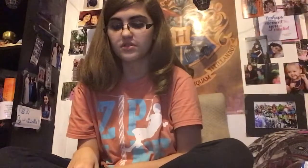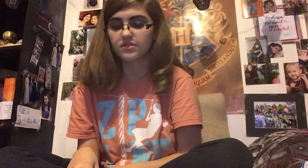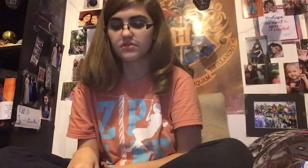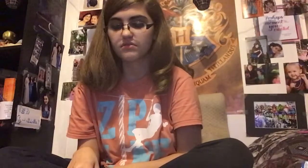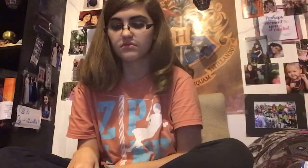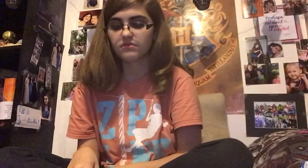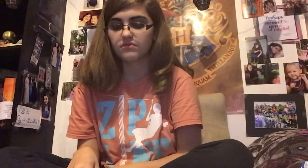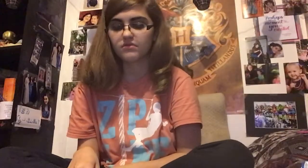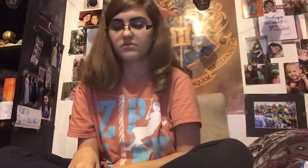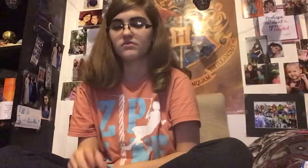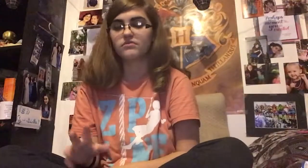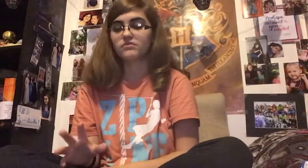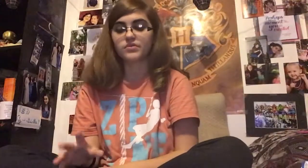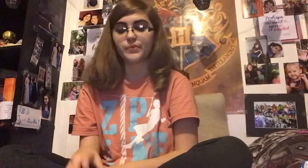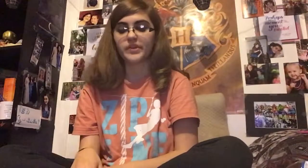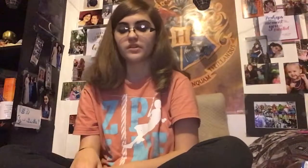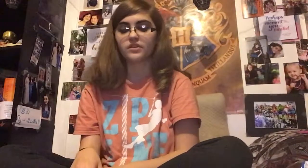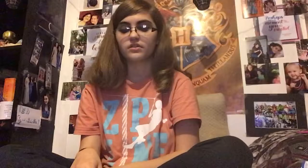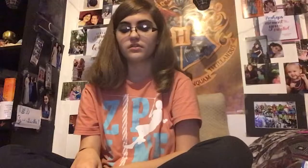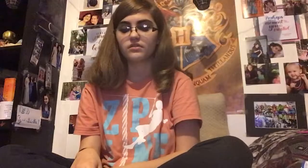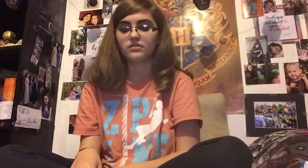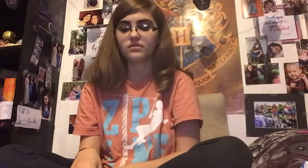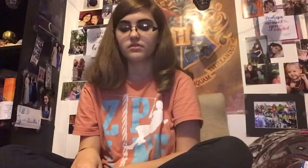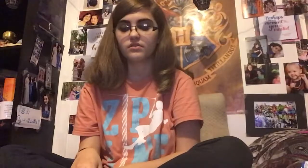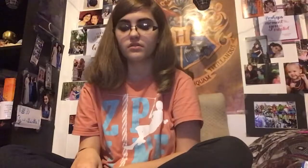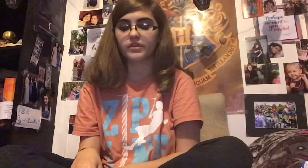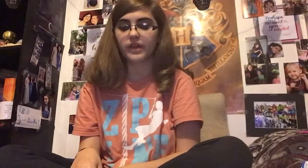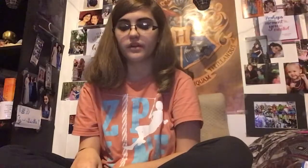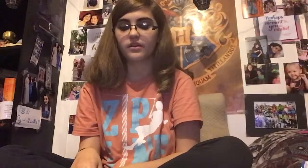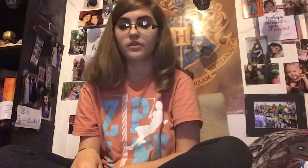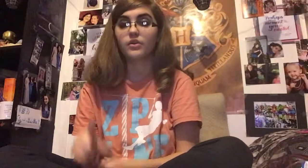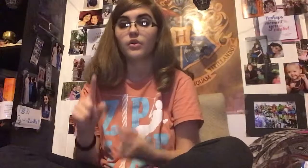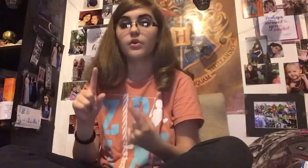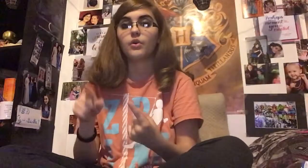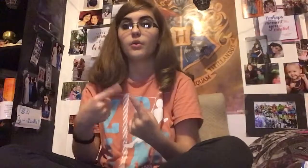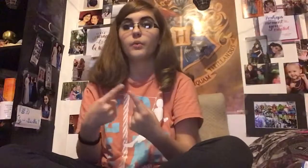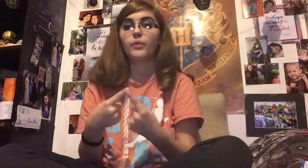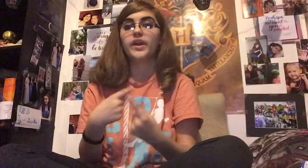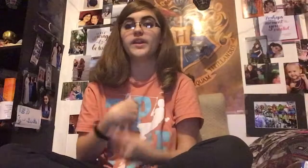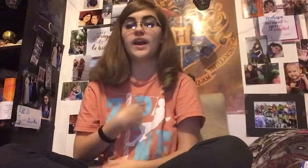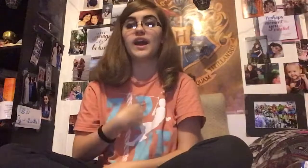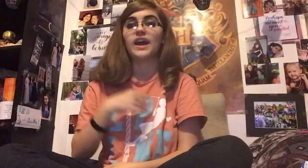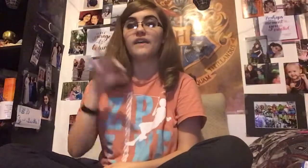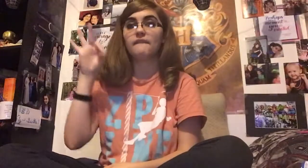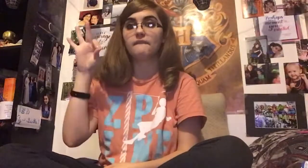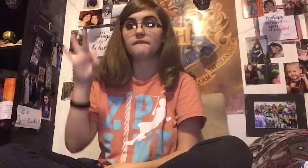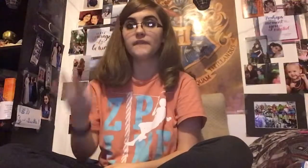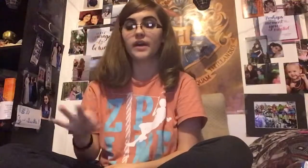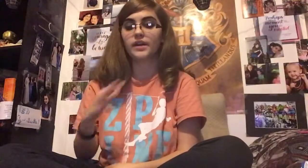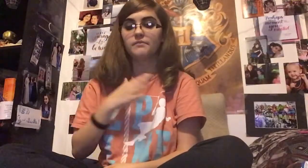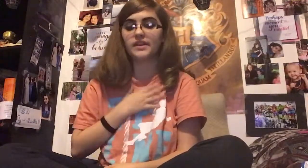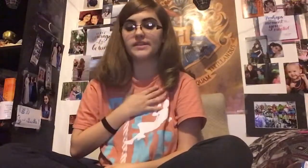words. It's weird. Okay. When I find